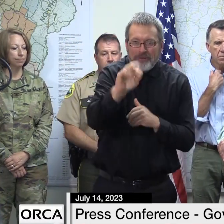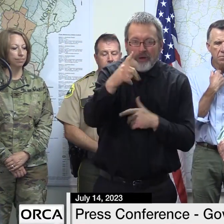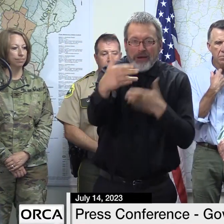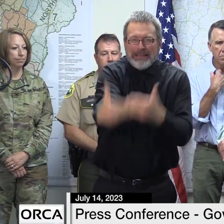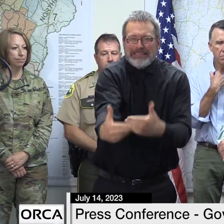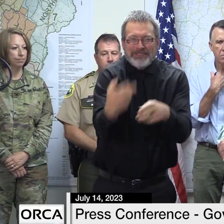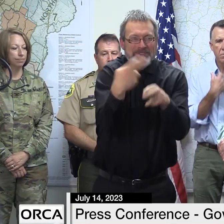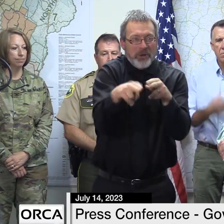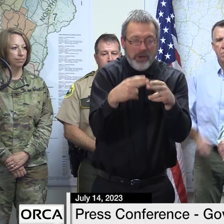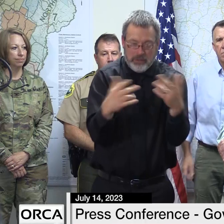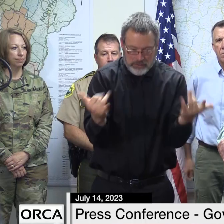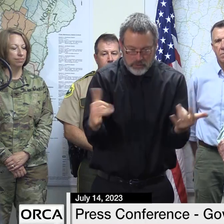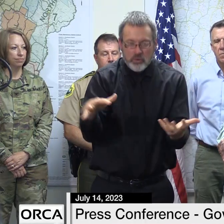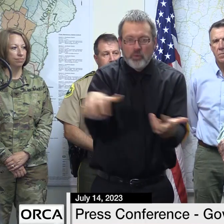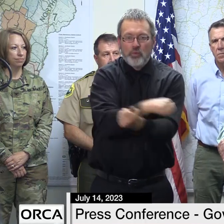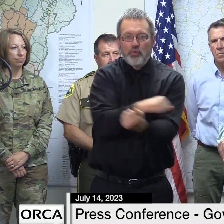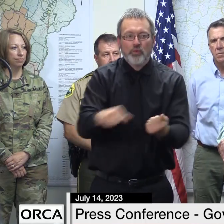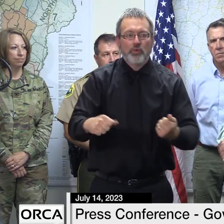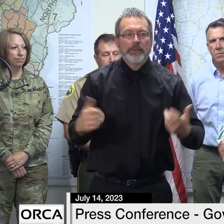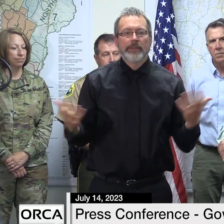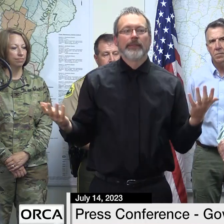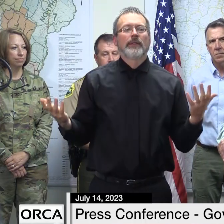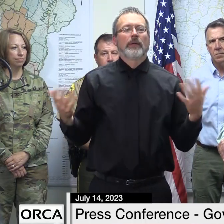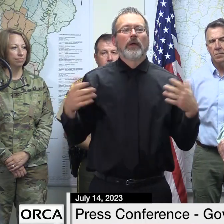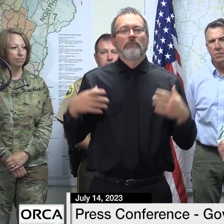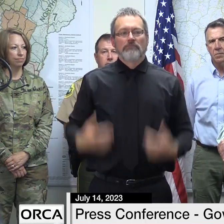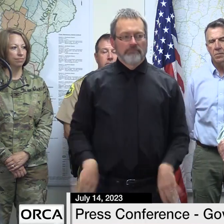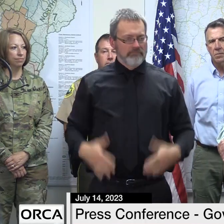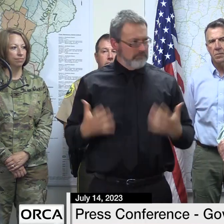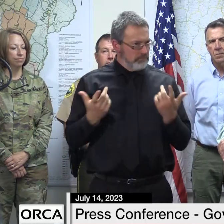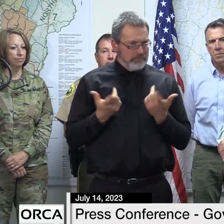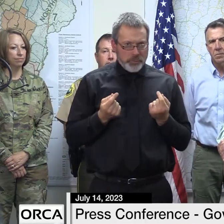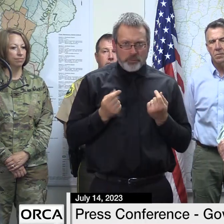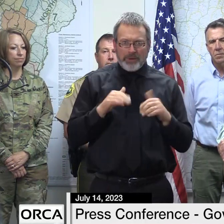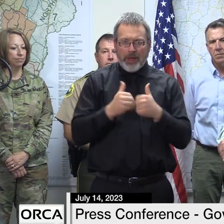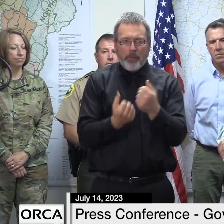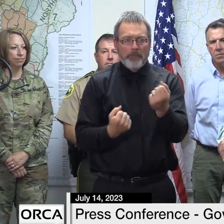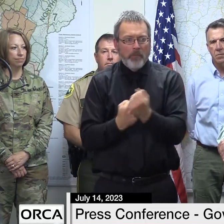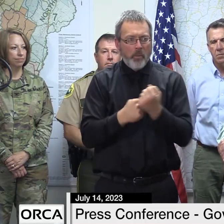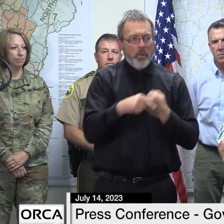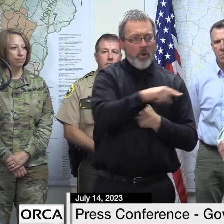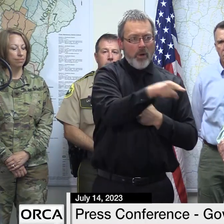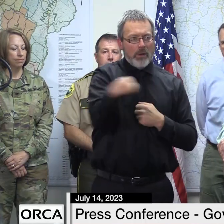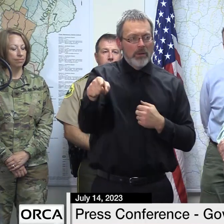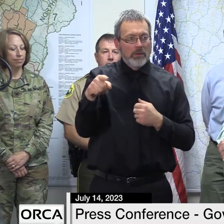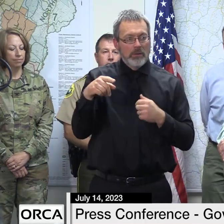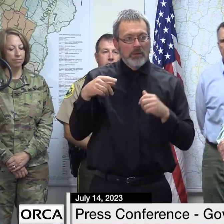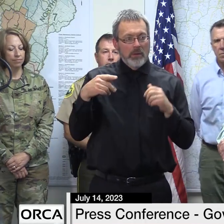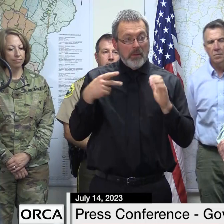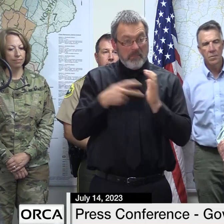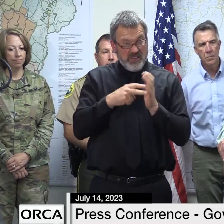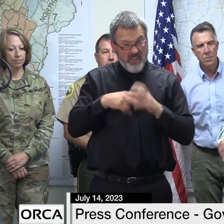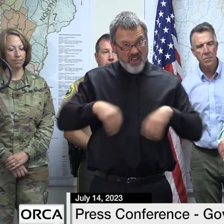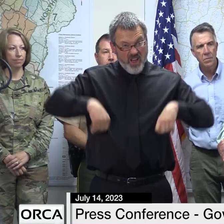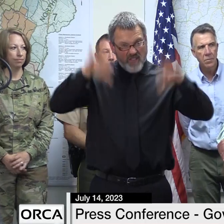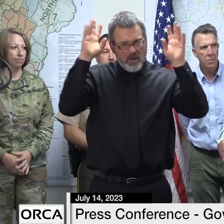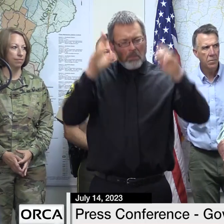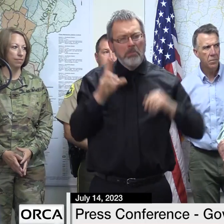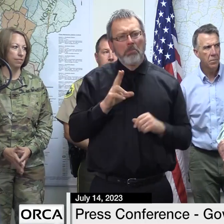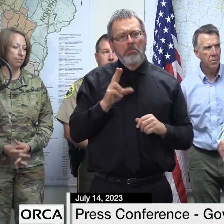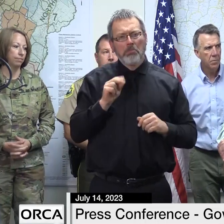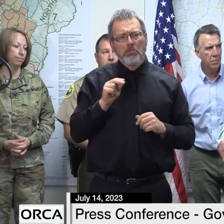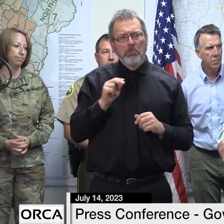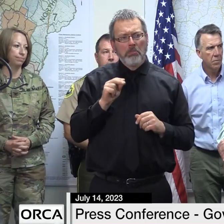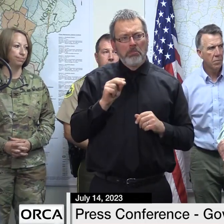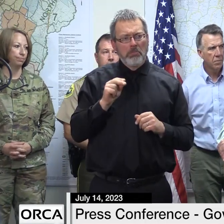So there's a lot of discussions going on, and a lot of farmers probably pretty discouraged right now. But now we've got to evaluate the